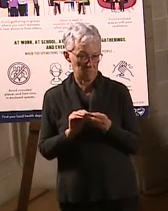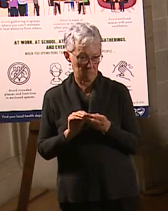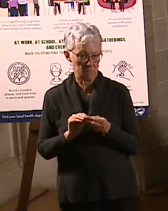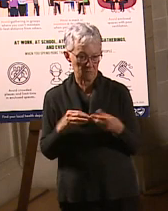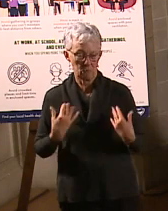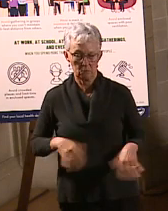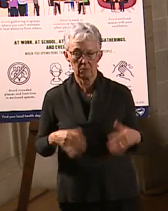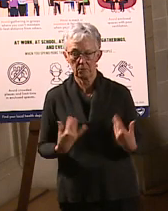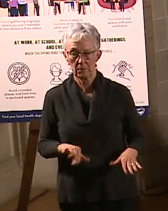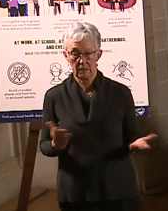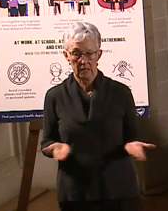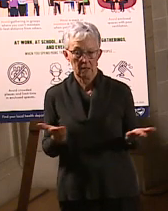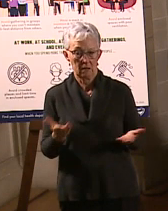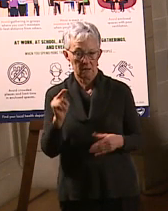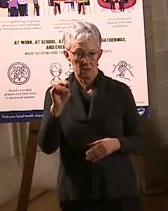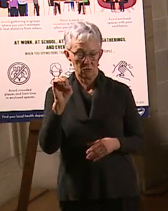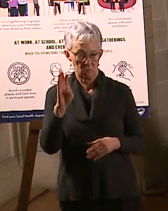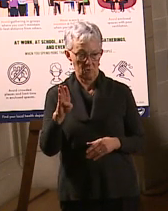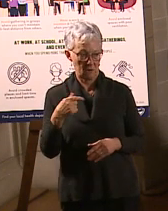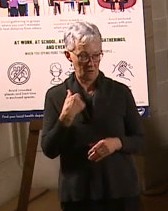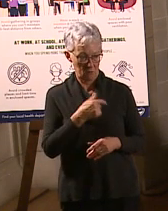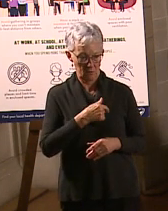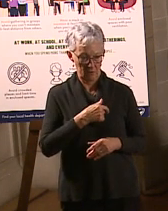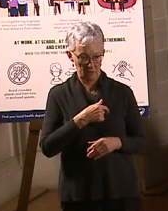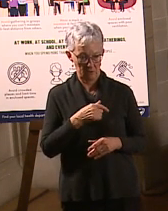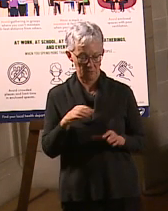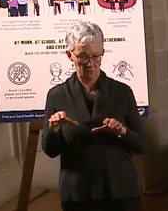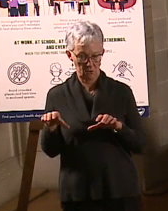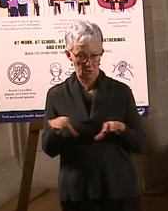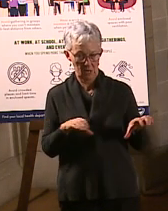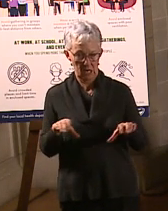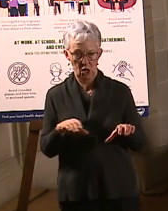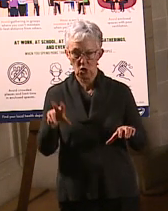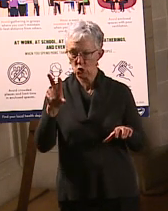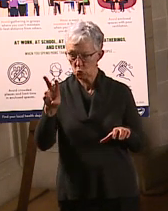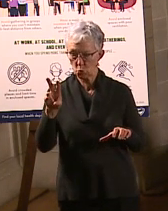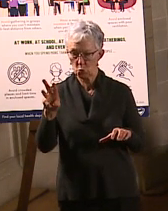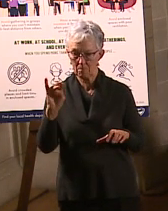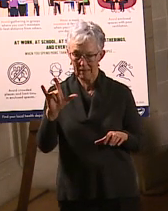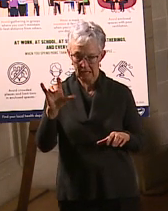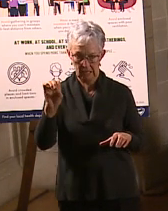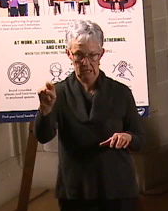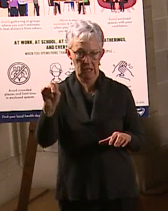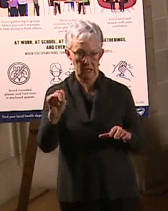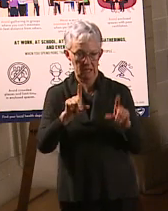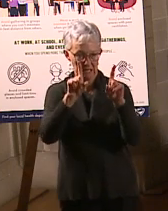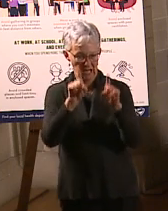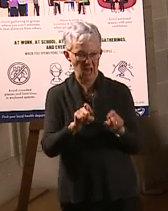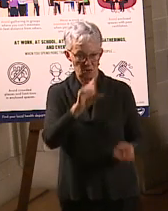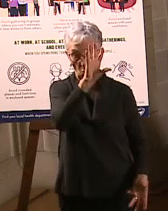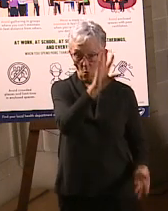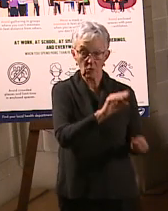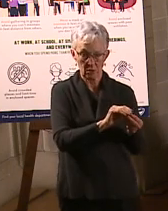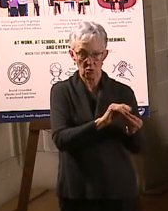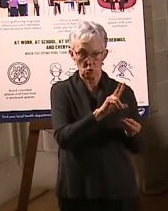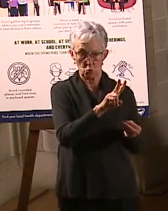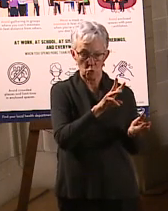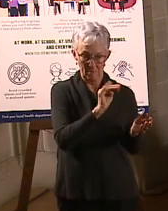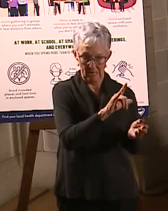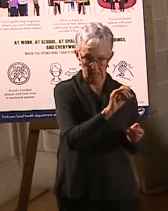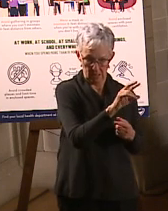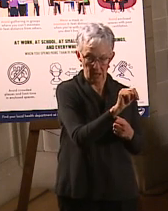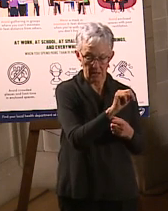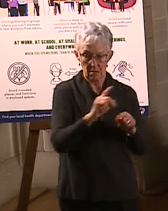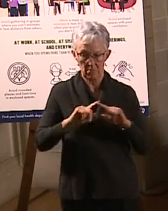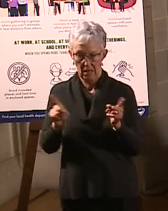the mark where we have tested or done 2 million tests. So we've done a lot of testing here in Nebraska. Over 2 million